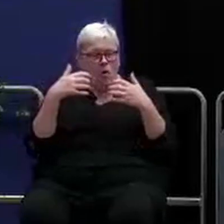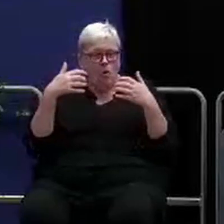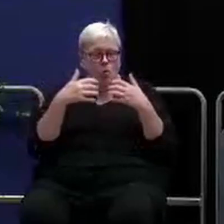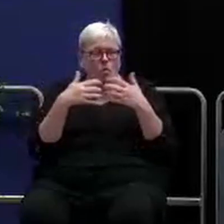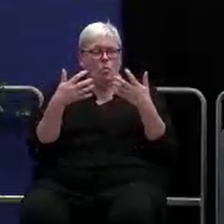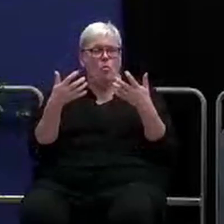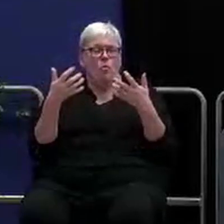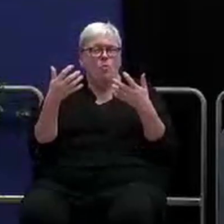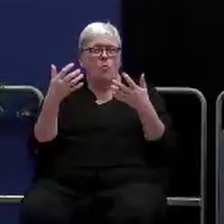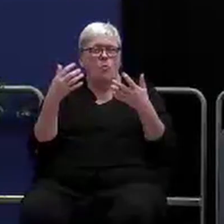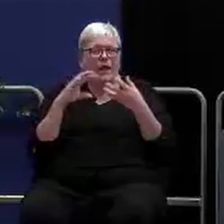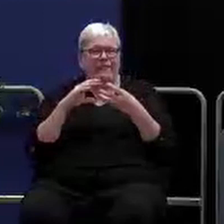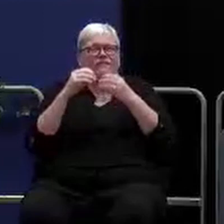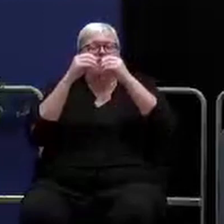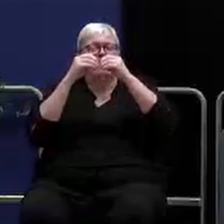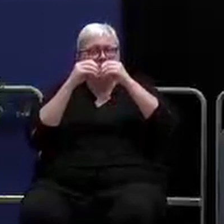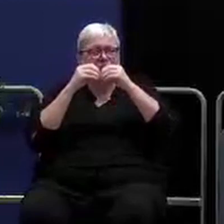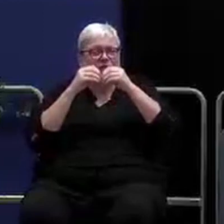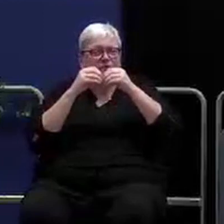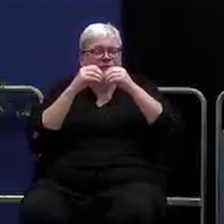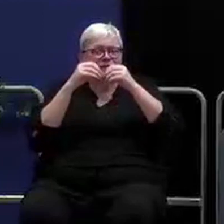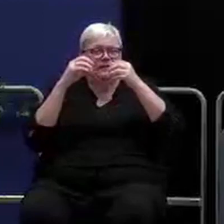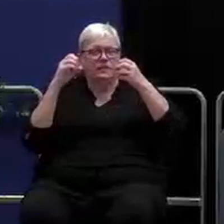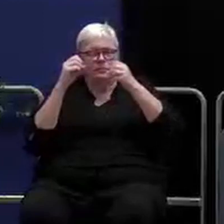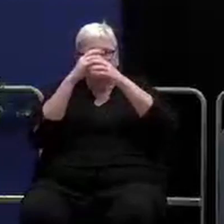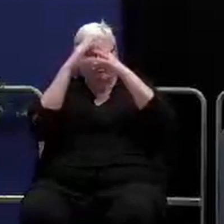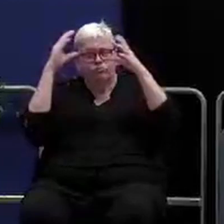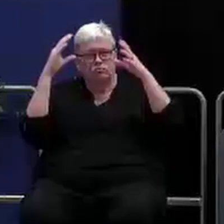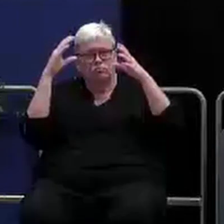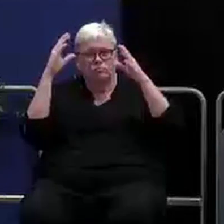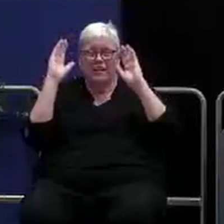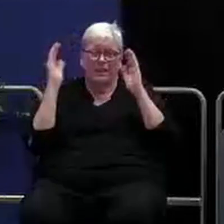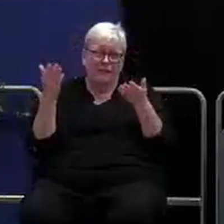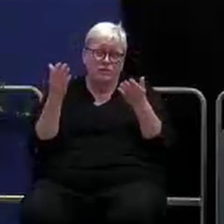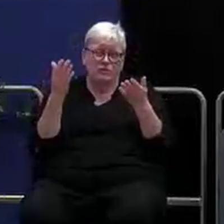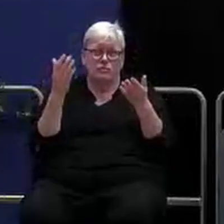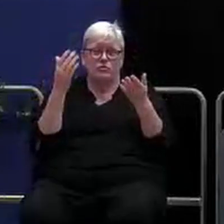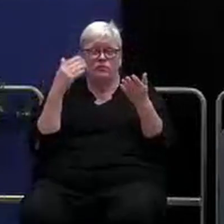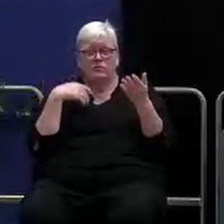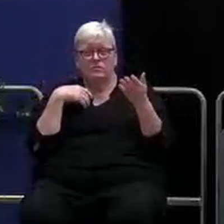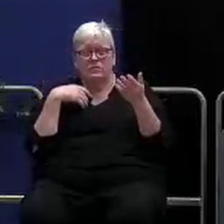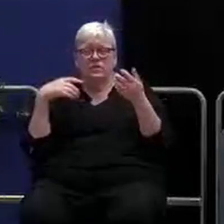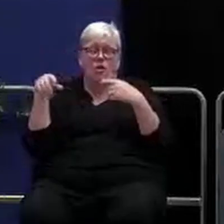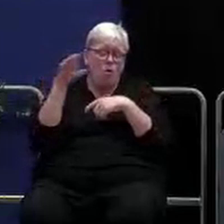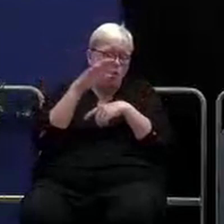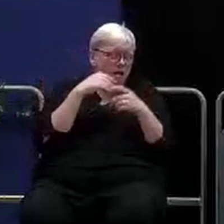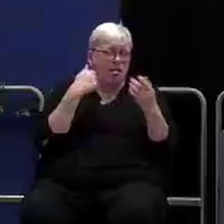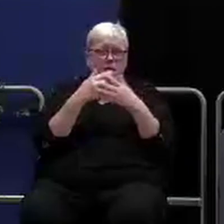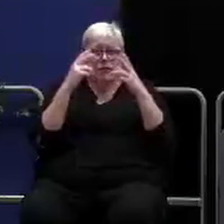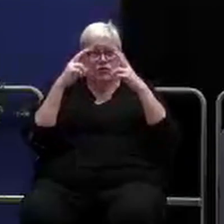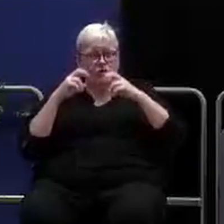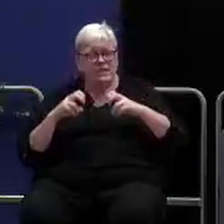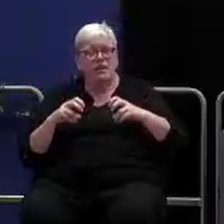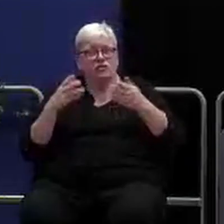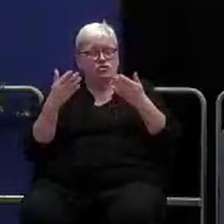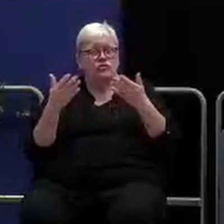an inventive side. You don't advance in research if you don't do kind of some left field thinking, and I feel like I